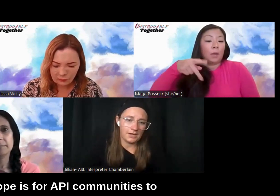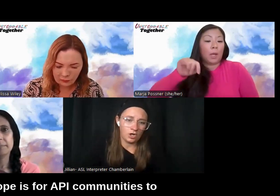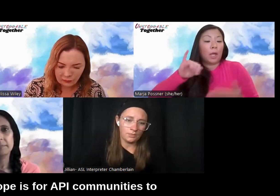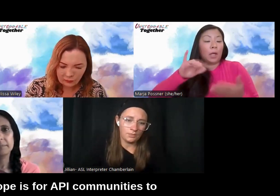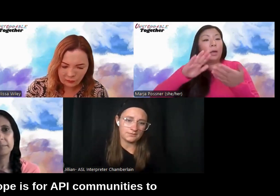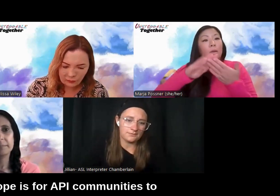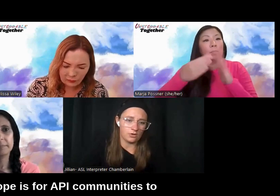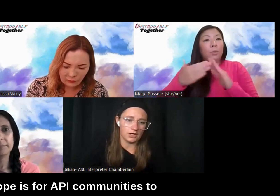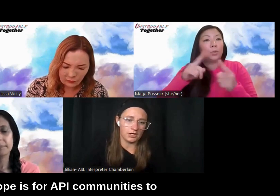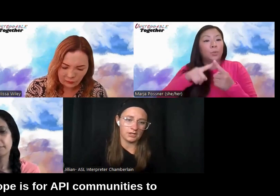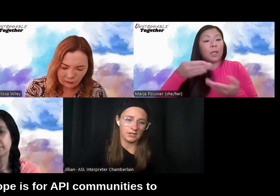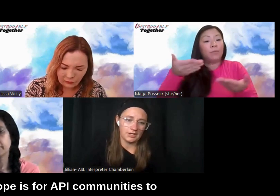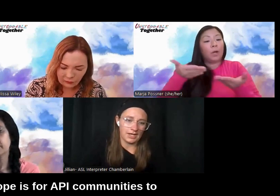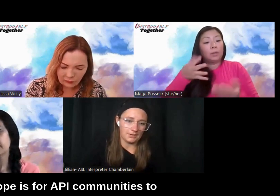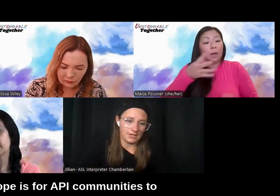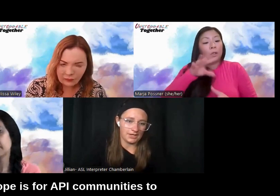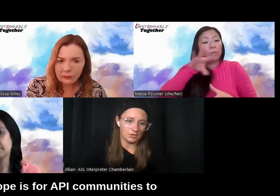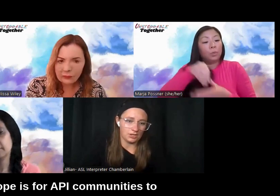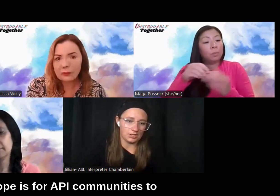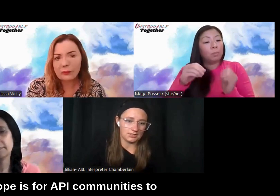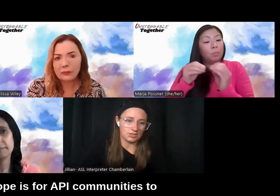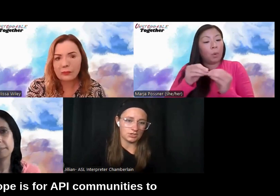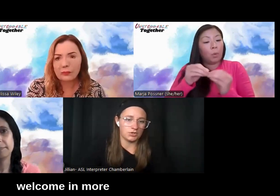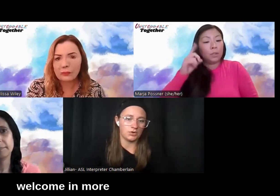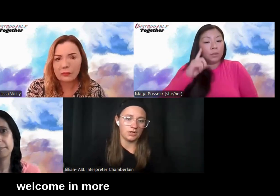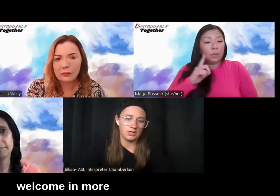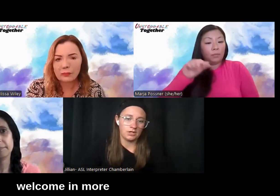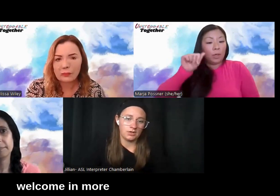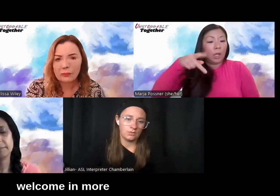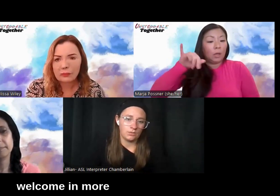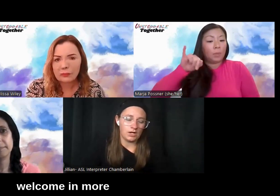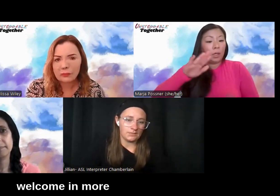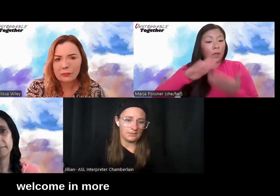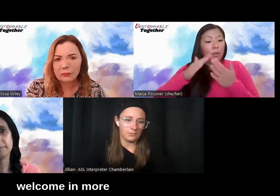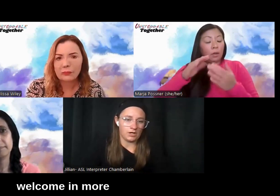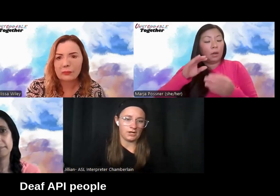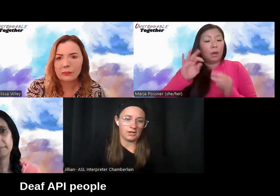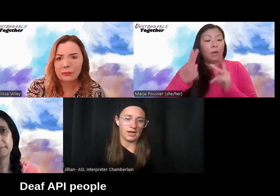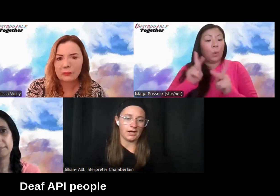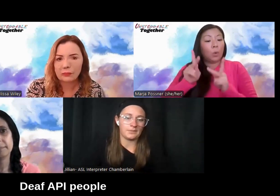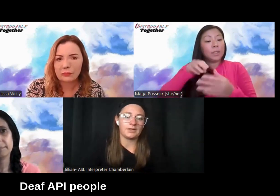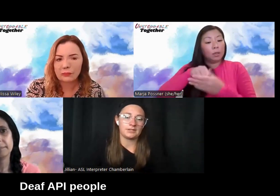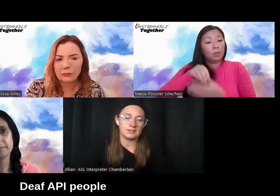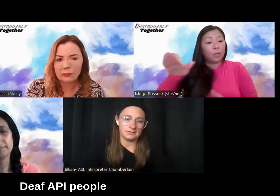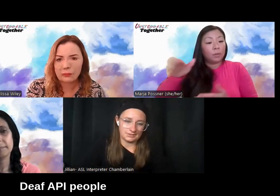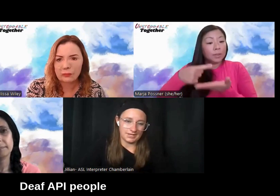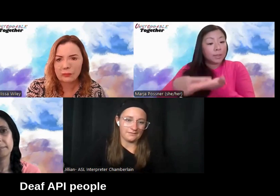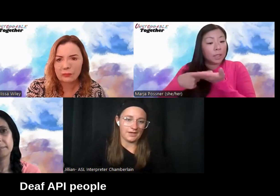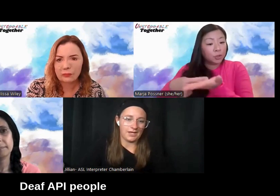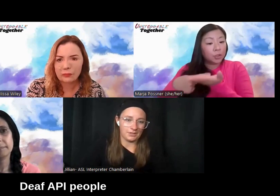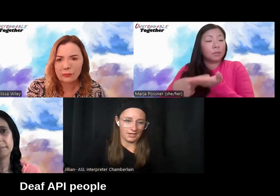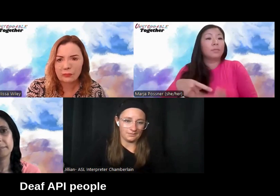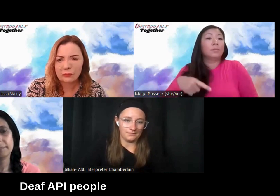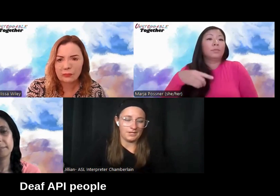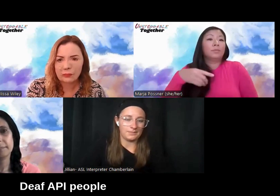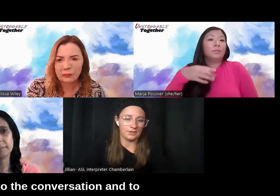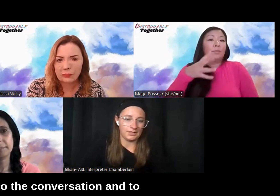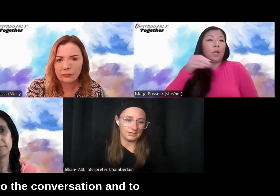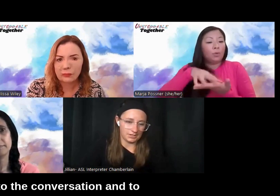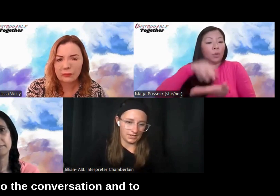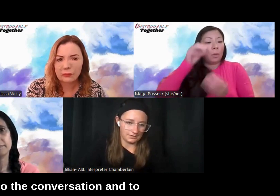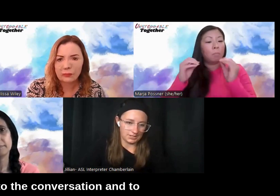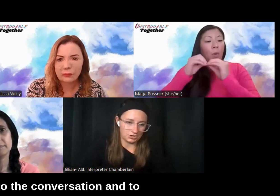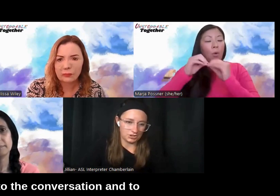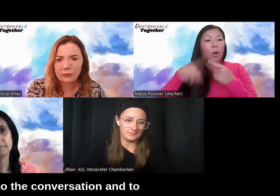For me, my hope is for API communities to welcome in more deaf API